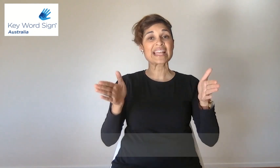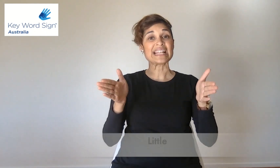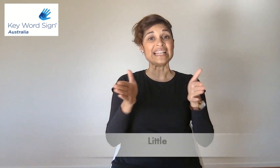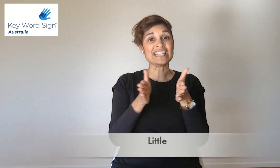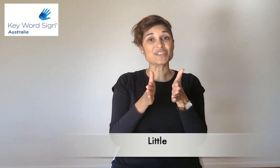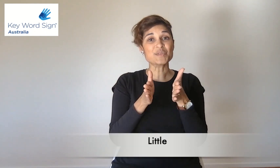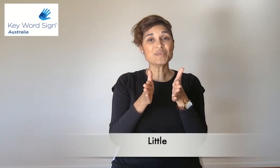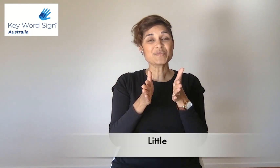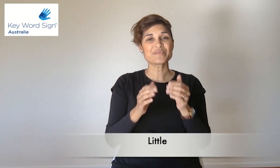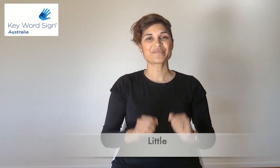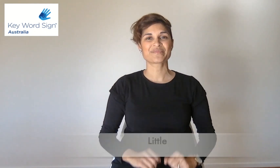little,